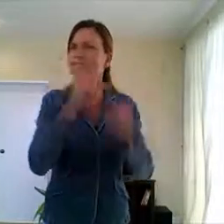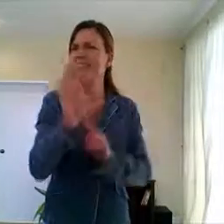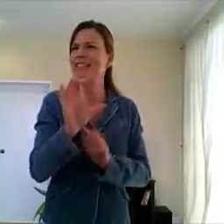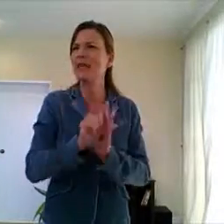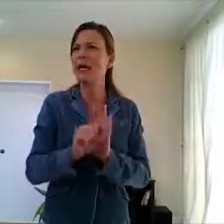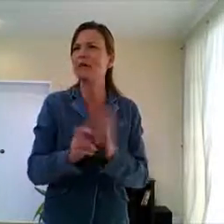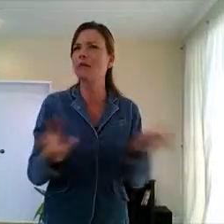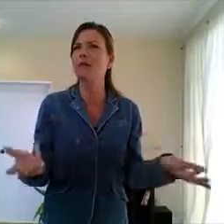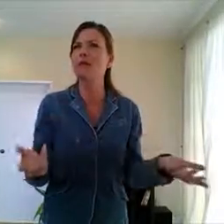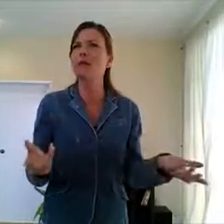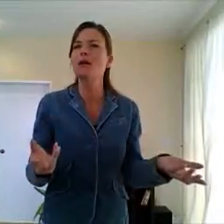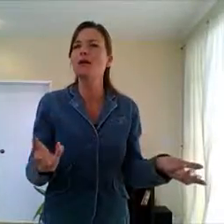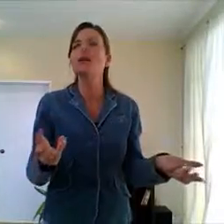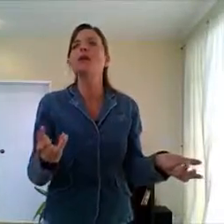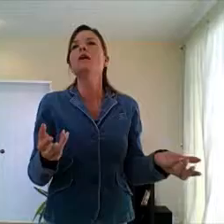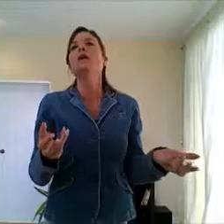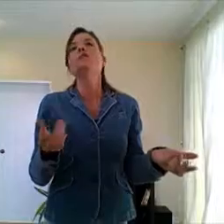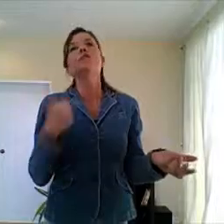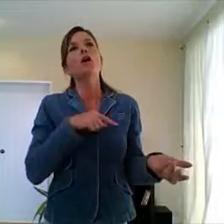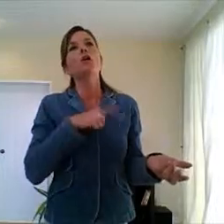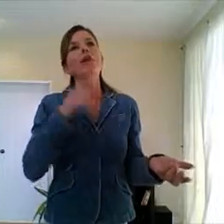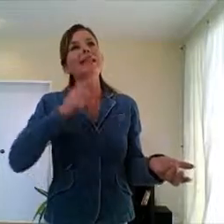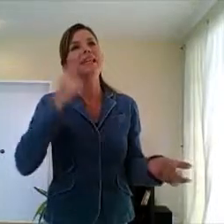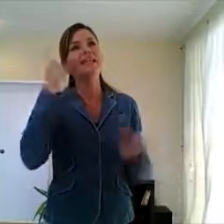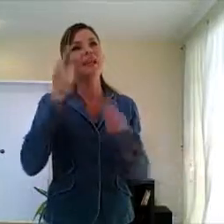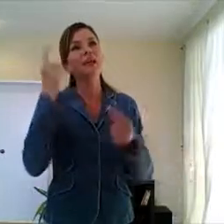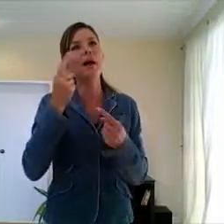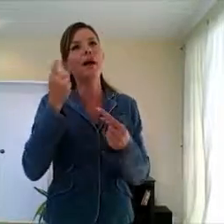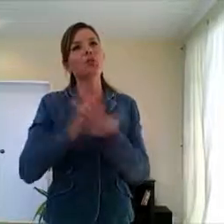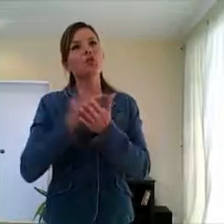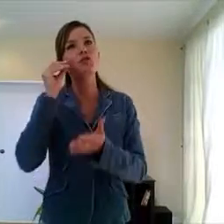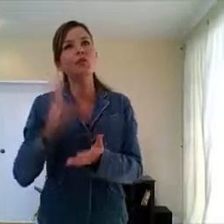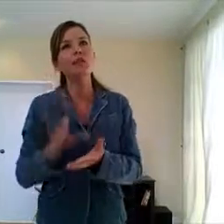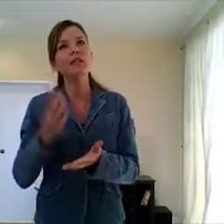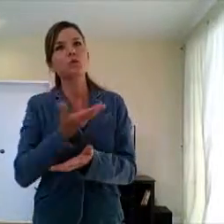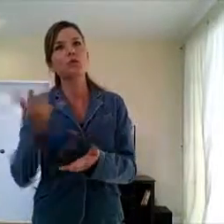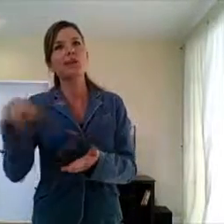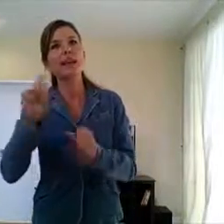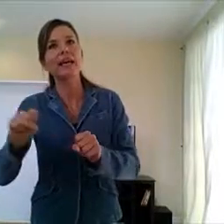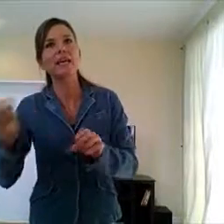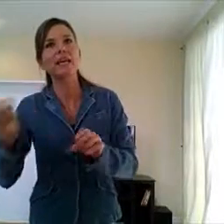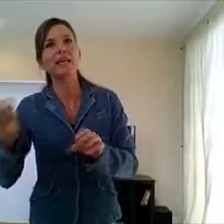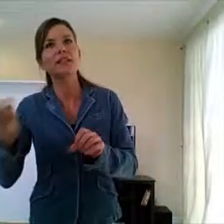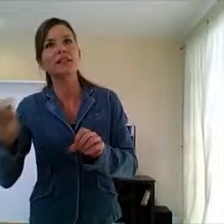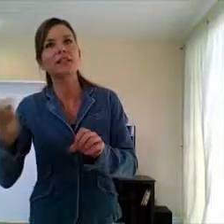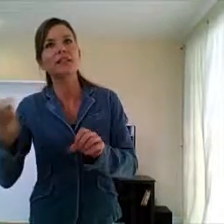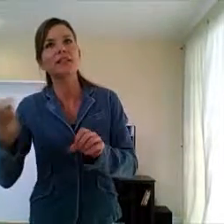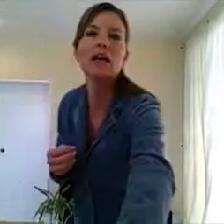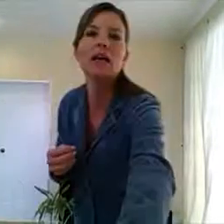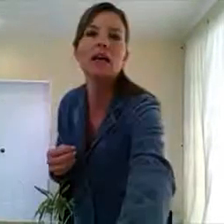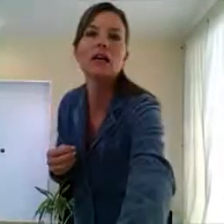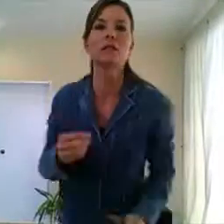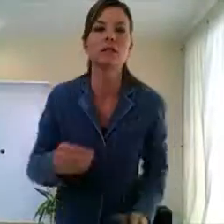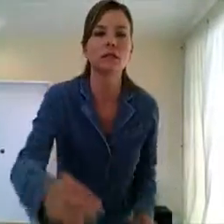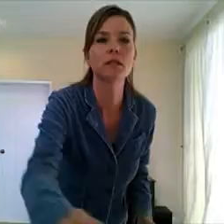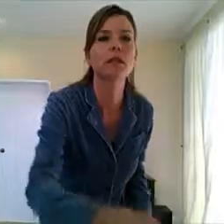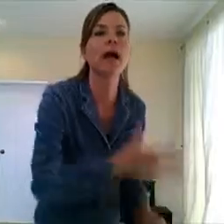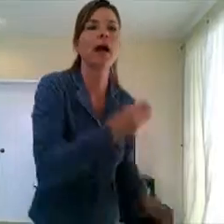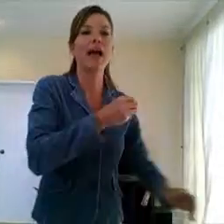students can do and that faculty can do in order to improve student learning. because there's another question that I wanted to